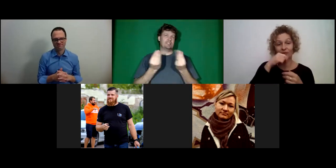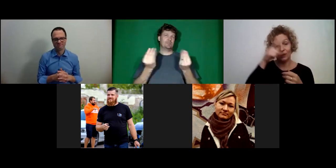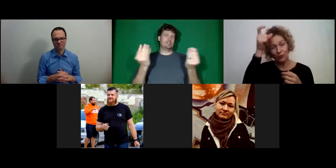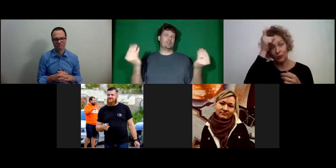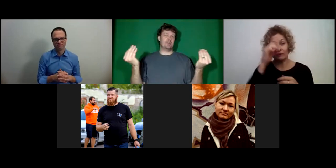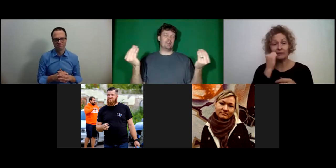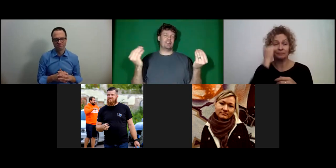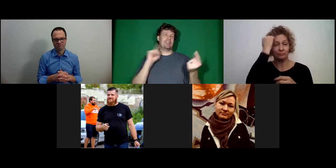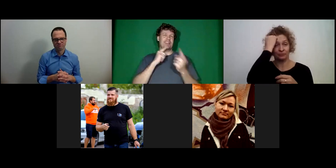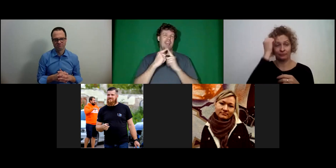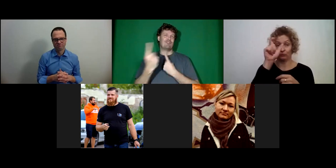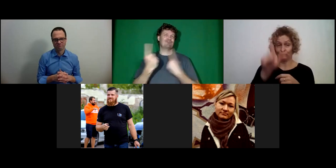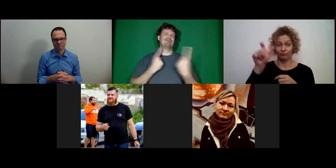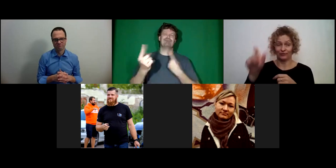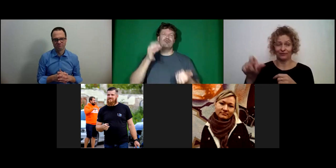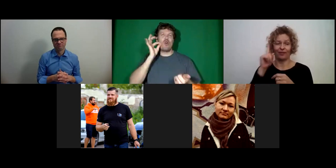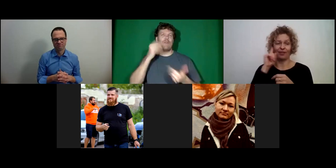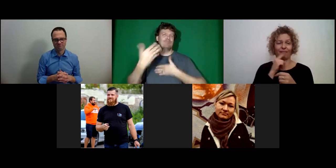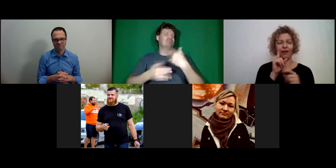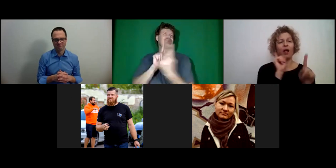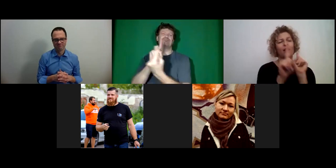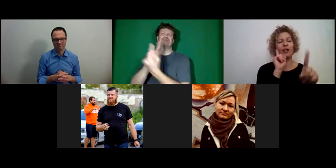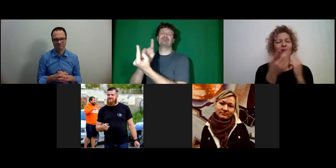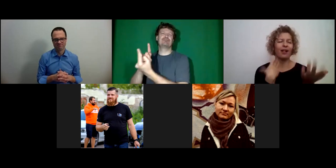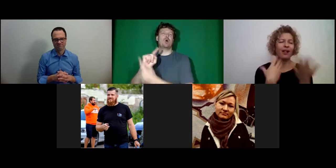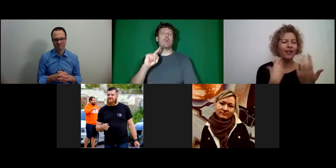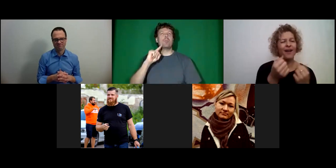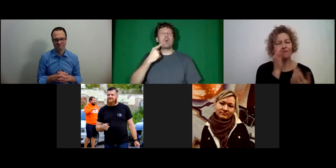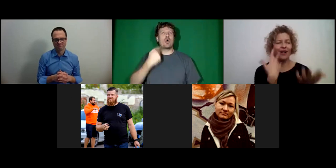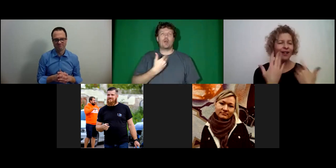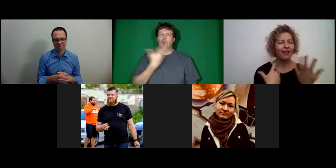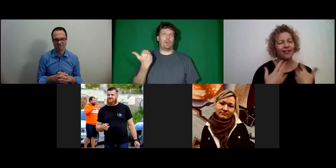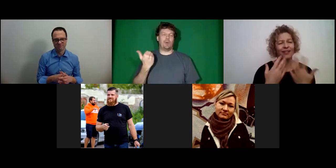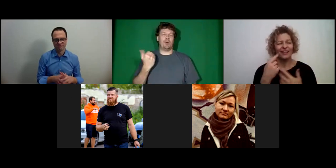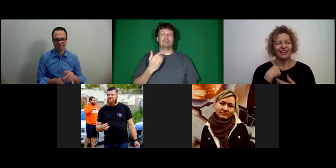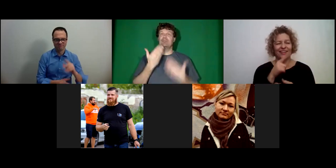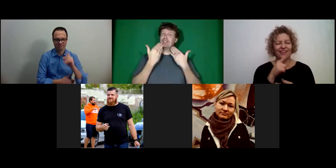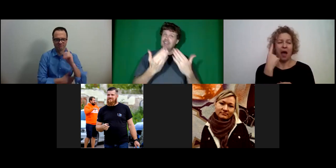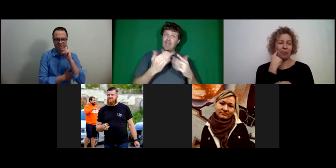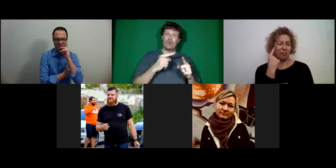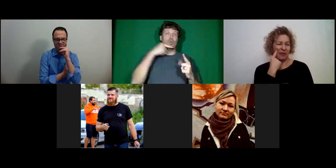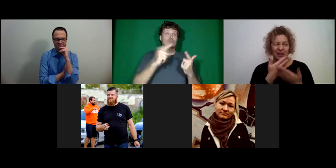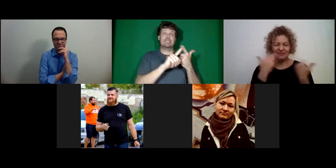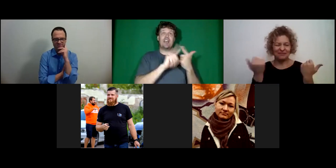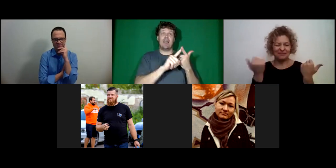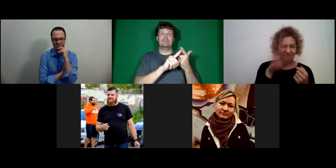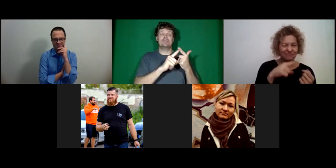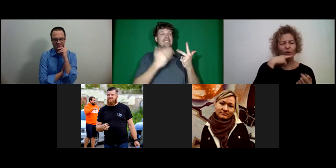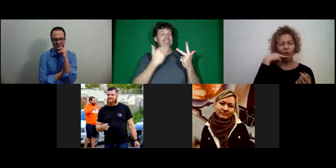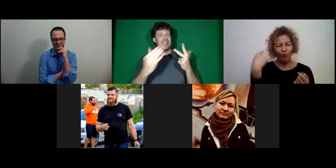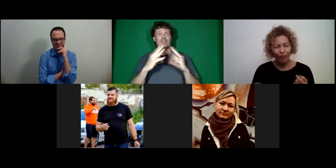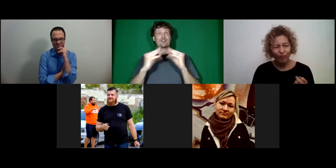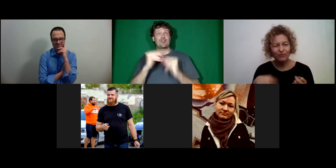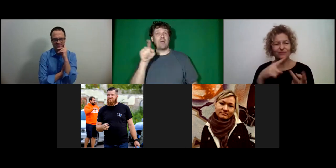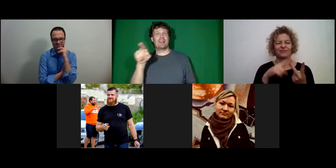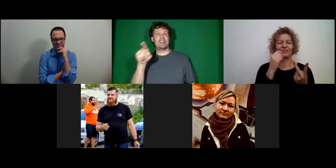In Turkey, however, I had so many deaf friends there that I was never bored. And